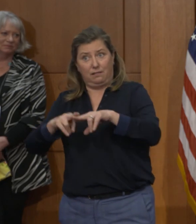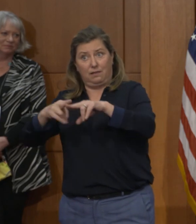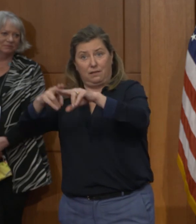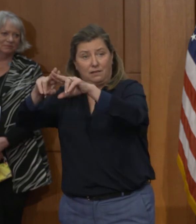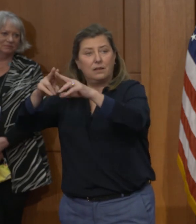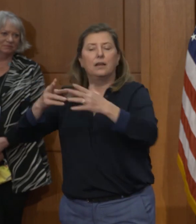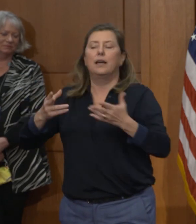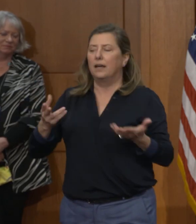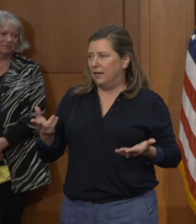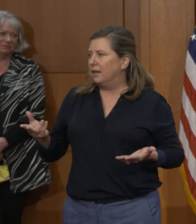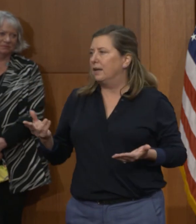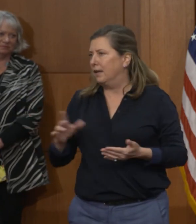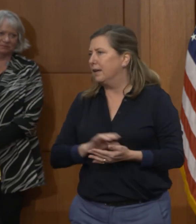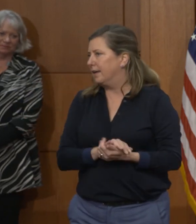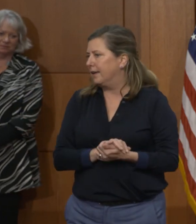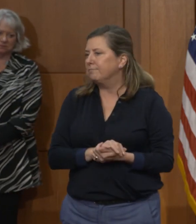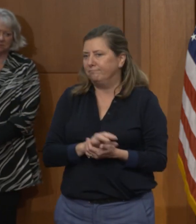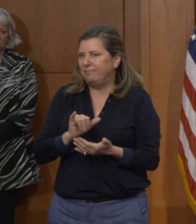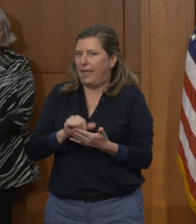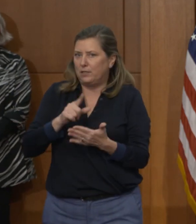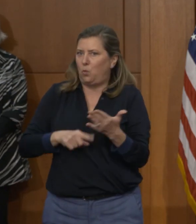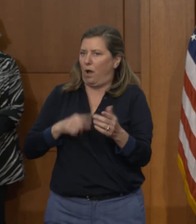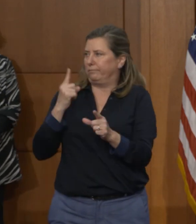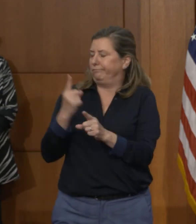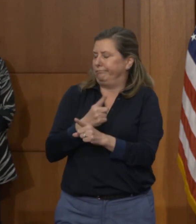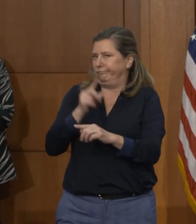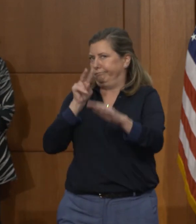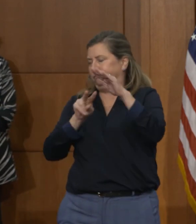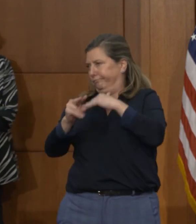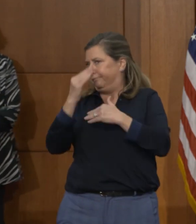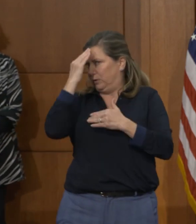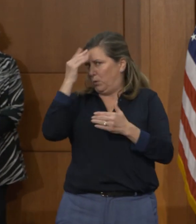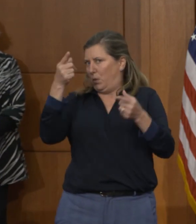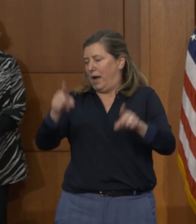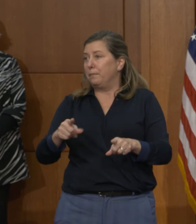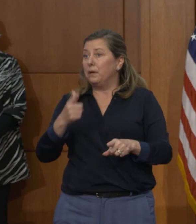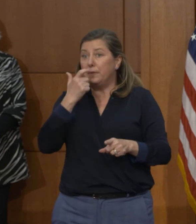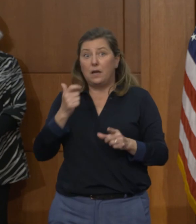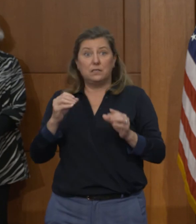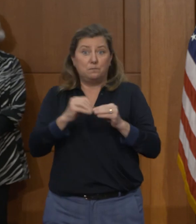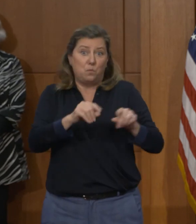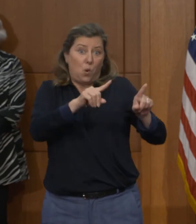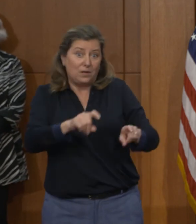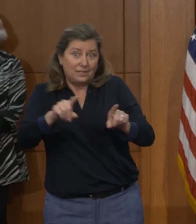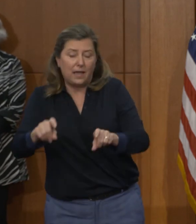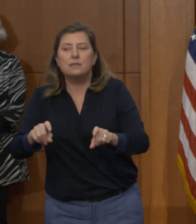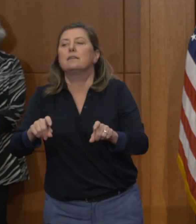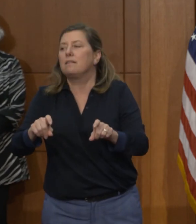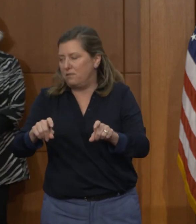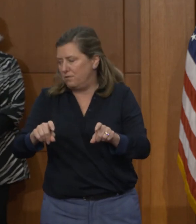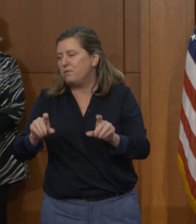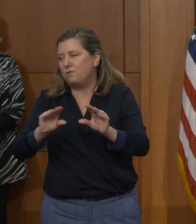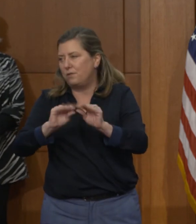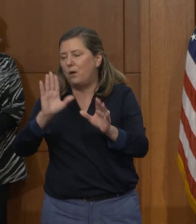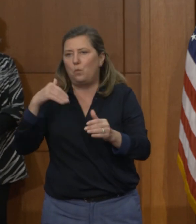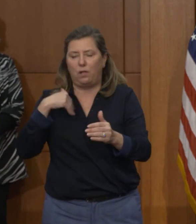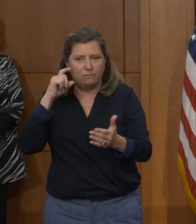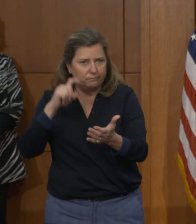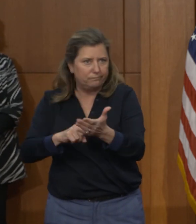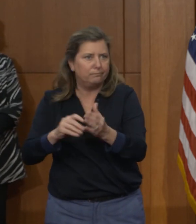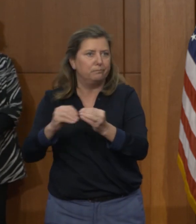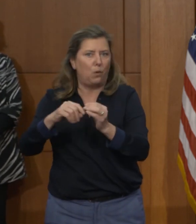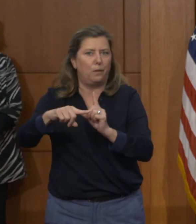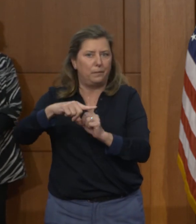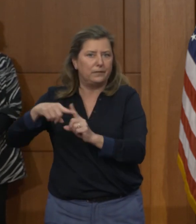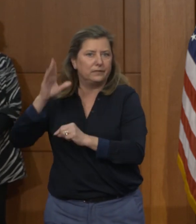I think that is expected, particularly as we increase testing capacity. You obviously will detect more